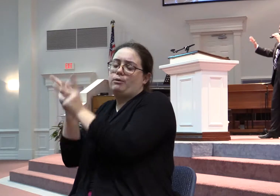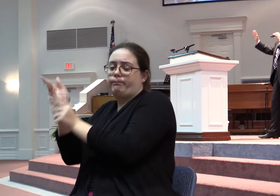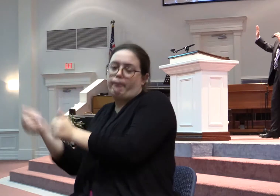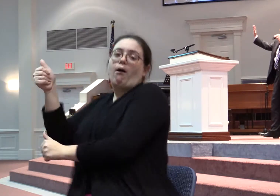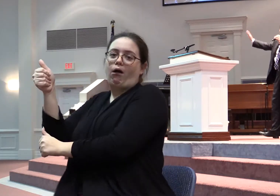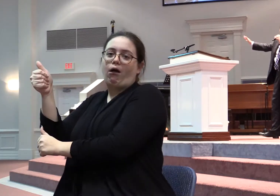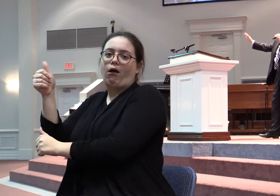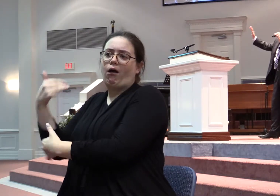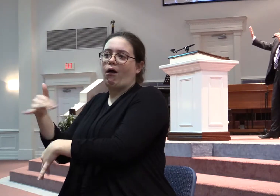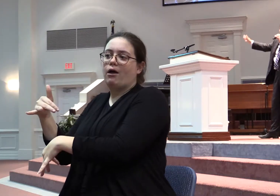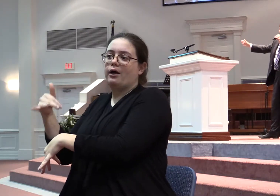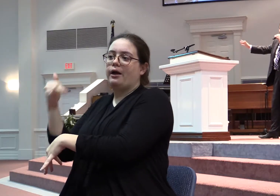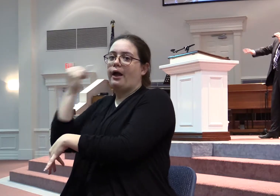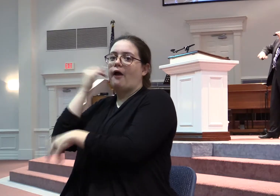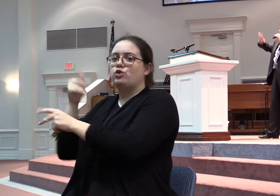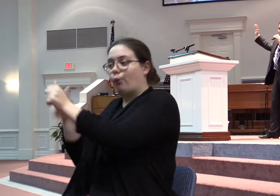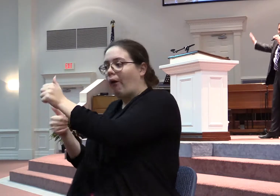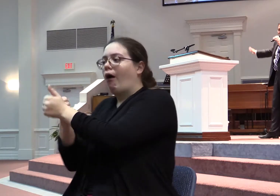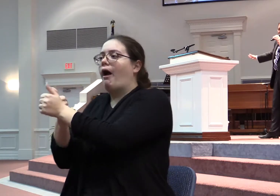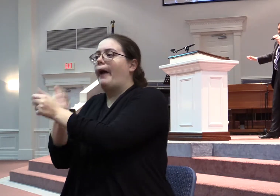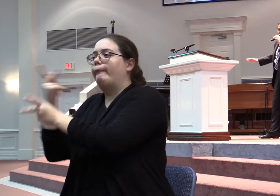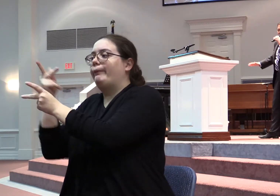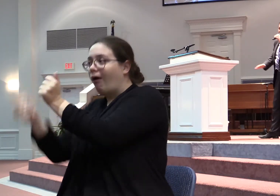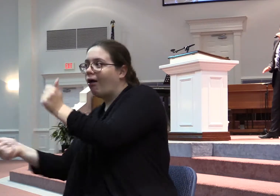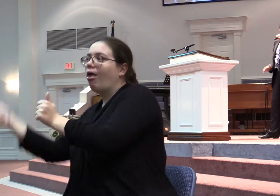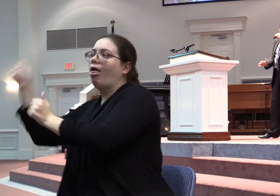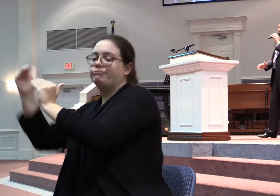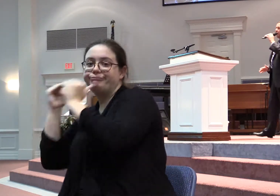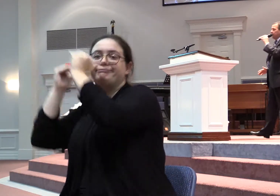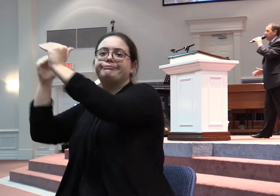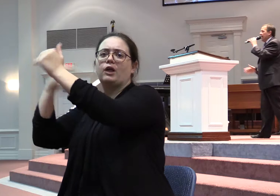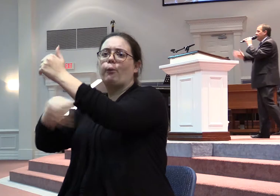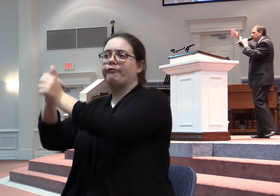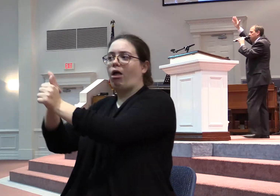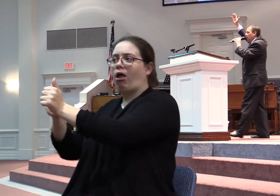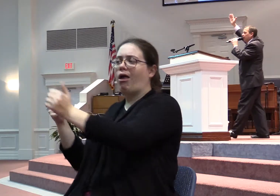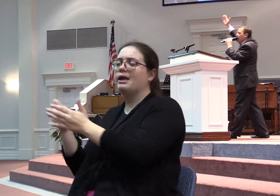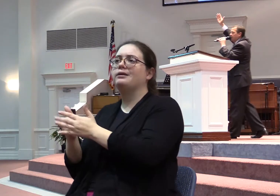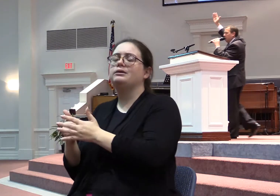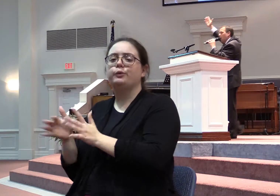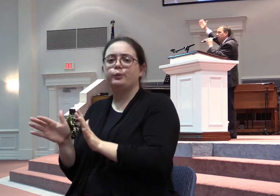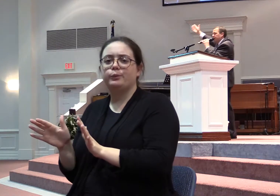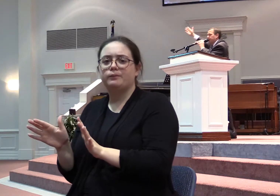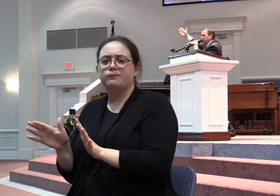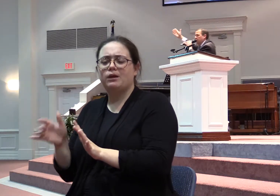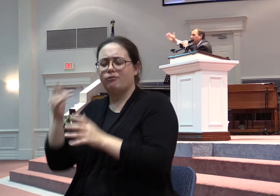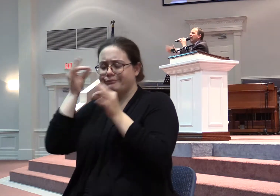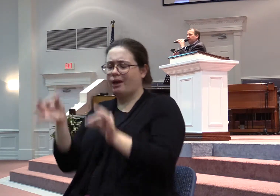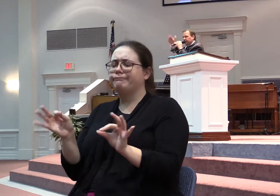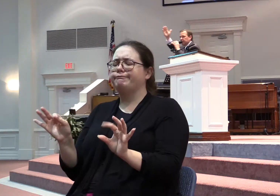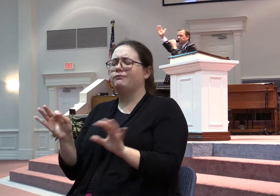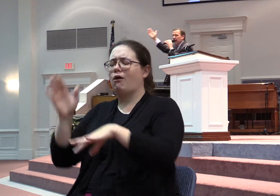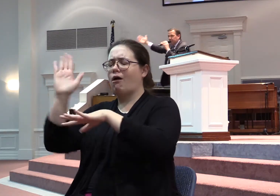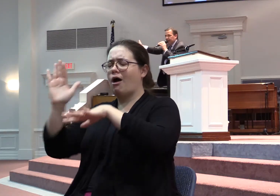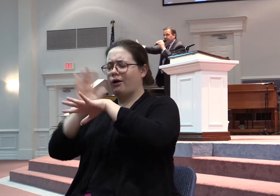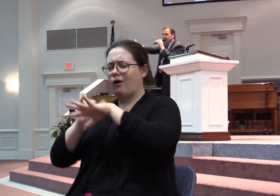Every time you catch them, they're going to refinance and you're going to be behind again. Just make up your mind. This is what God has called me to do, and